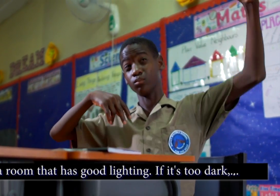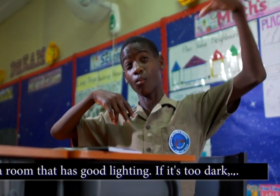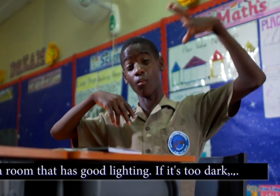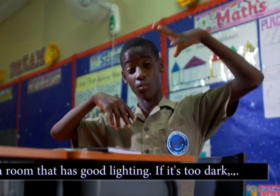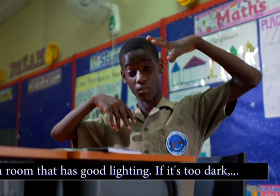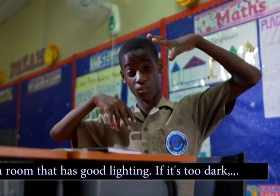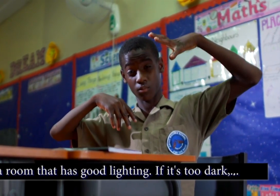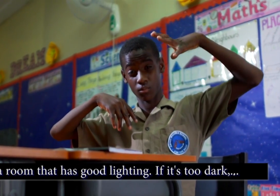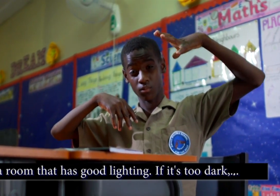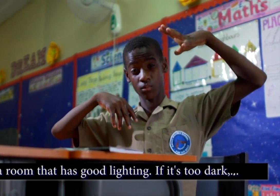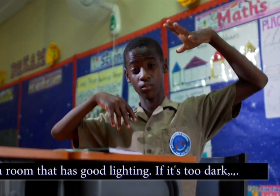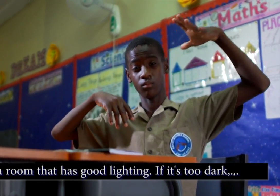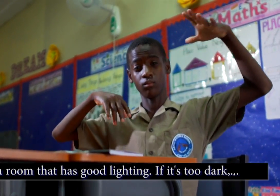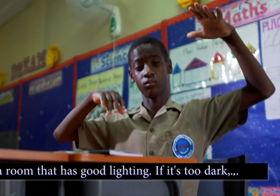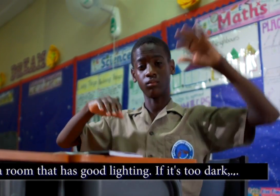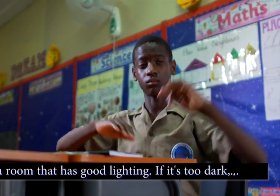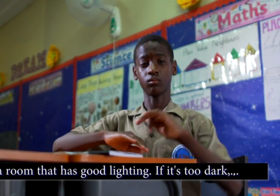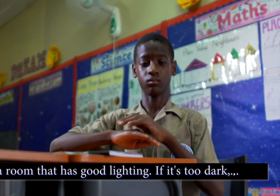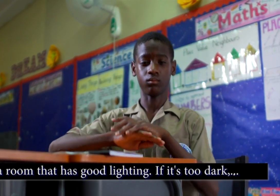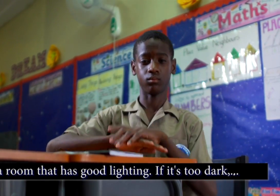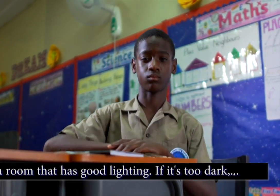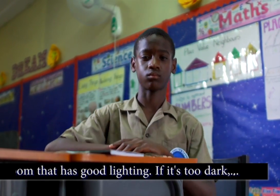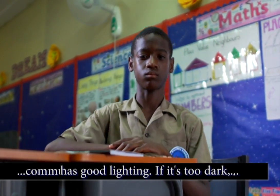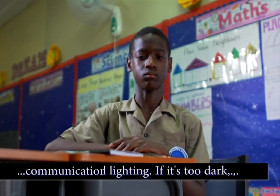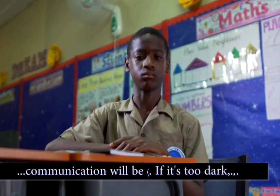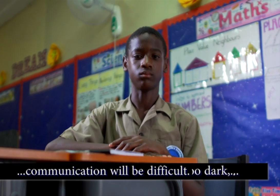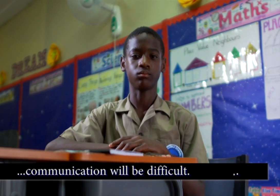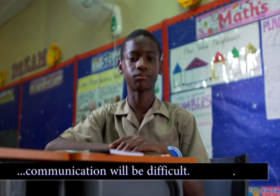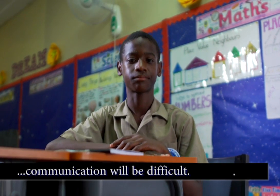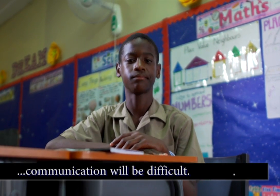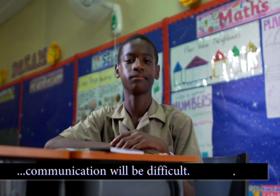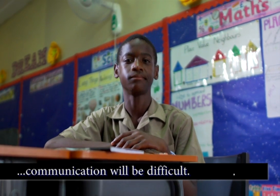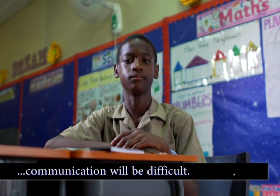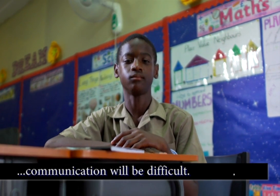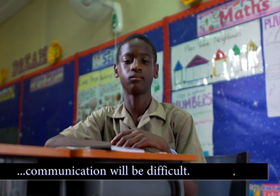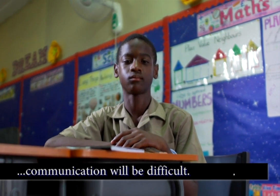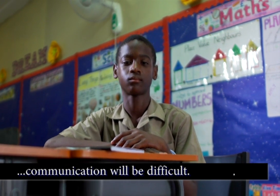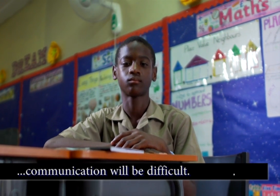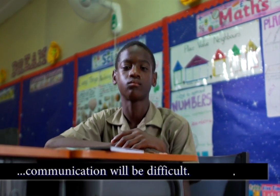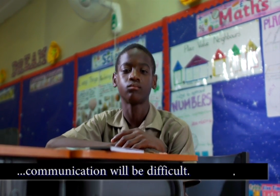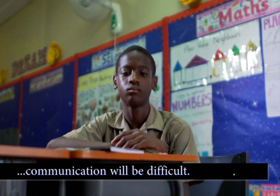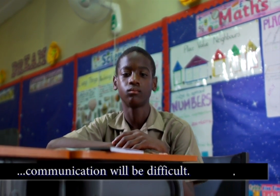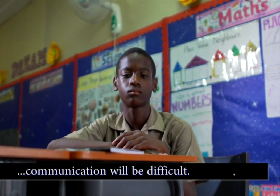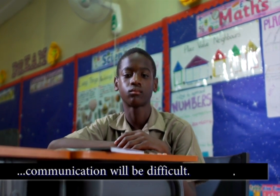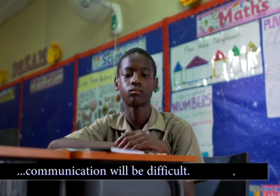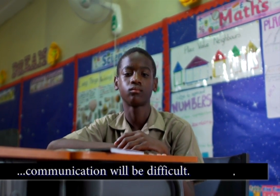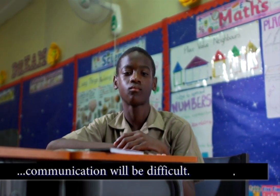good lighting. If it's too dark, communication will be difficult.